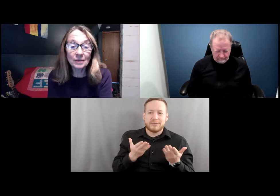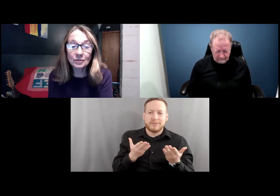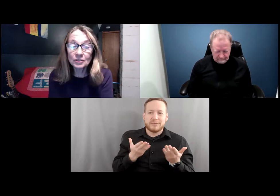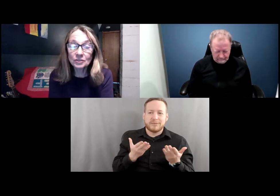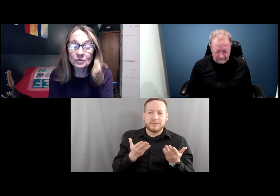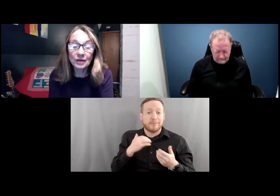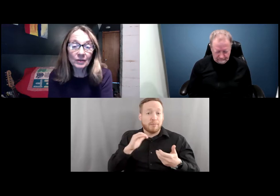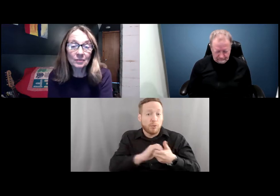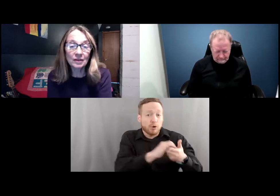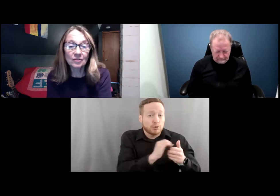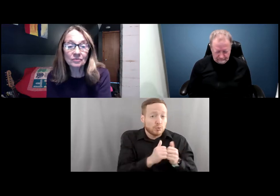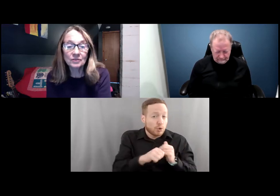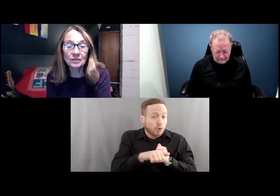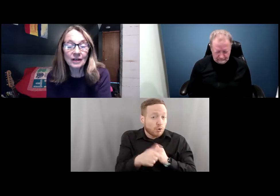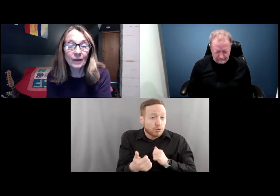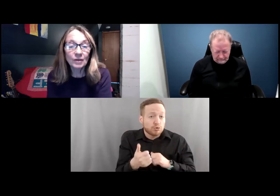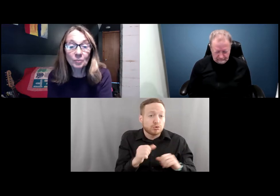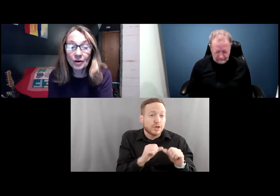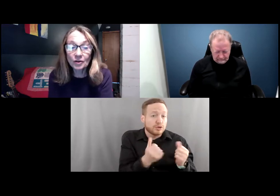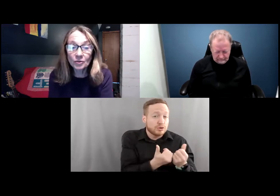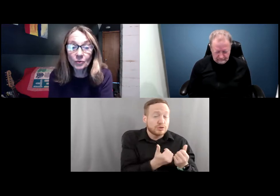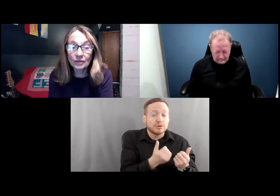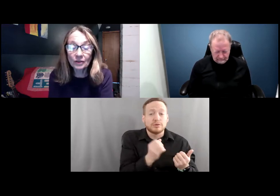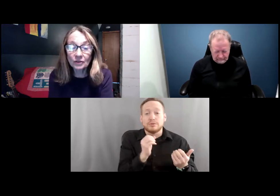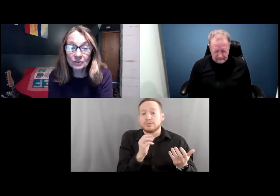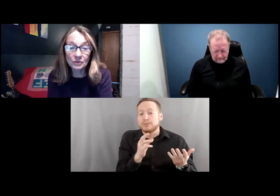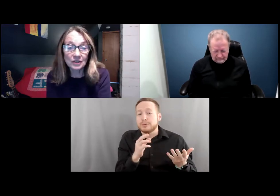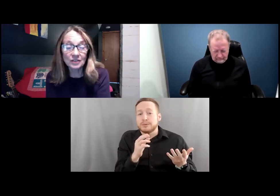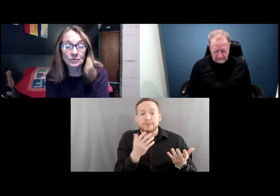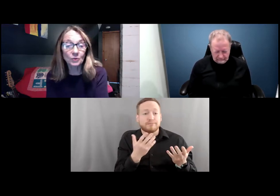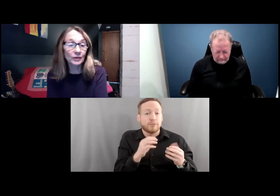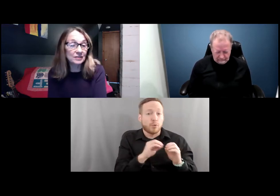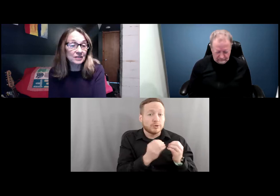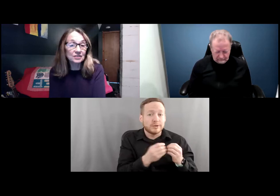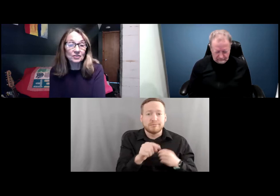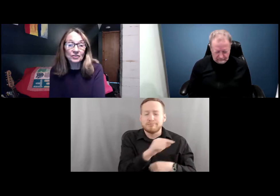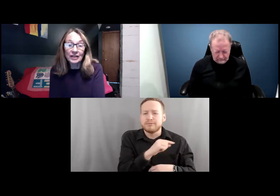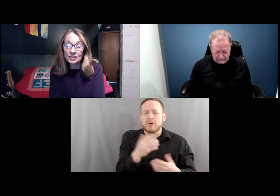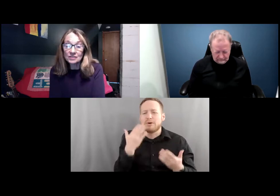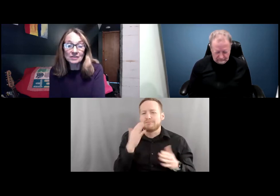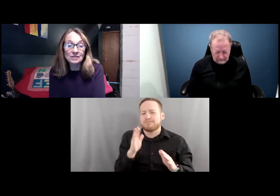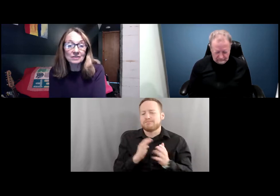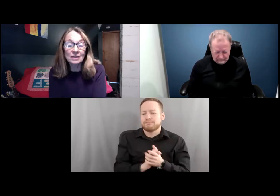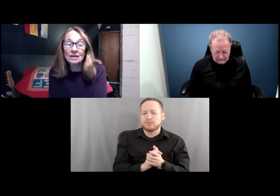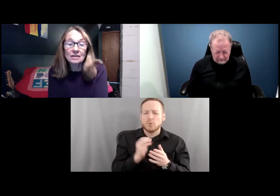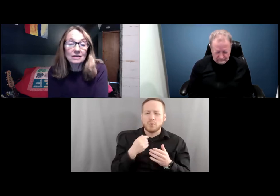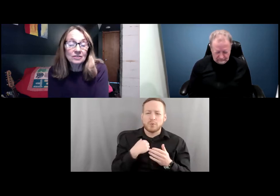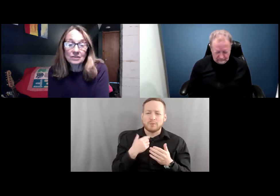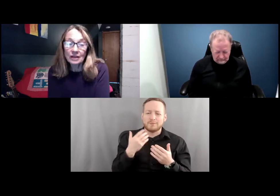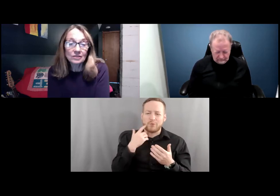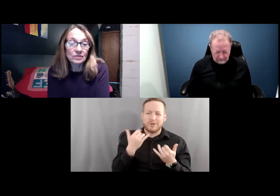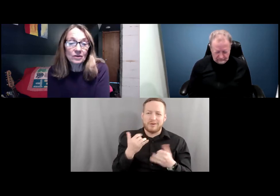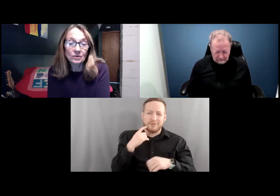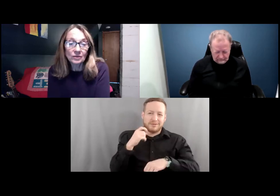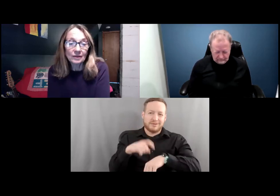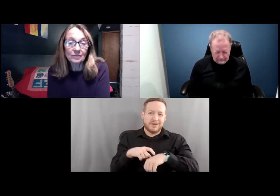be able to do, how we could be helpful, how we could partner with other associations or organizations or agencies, just let